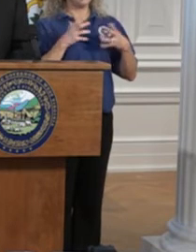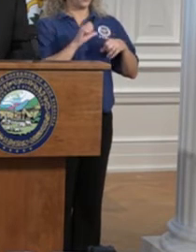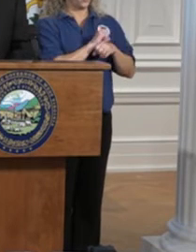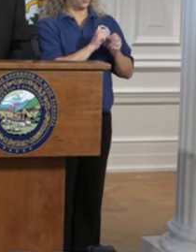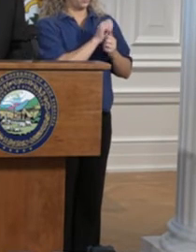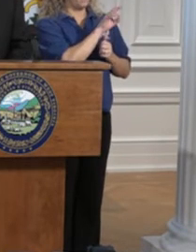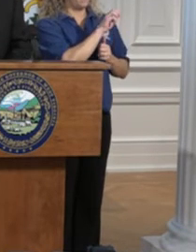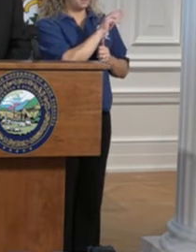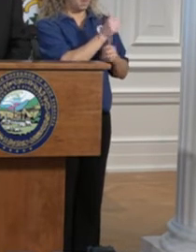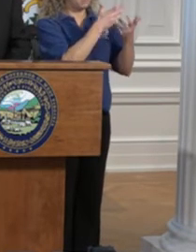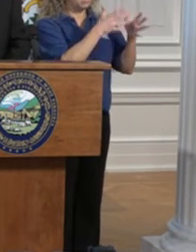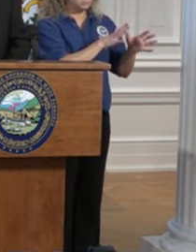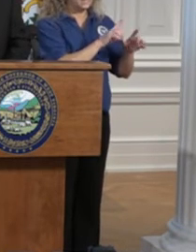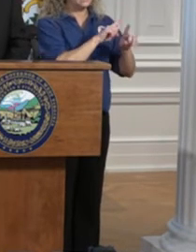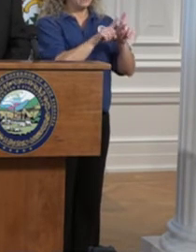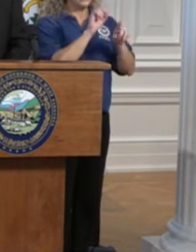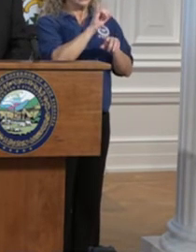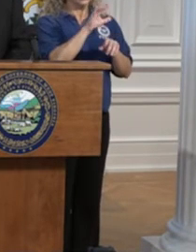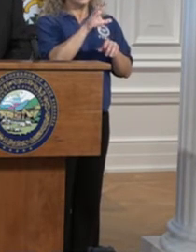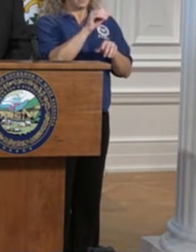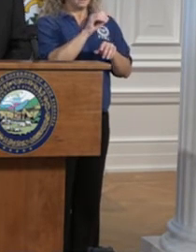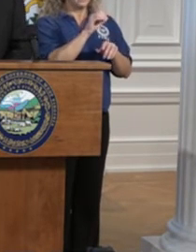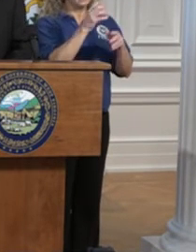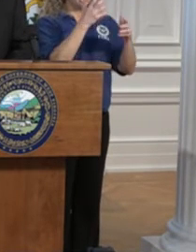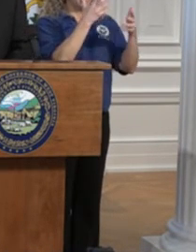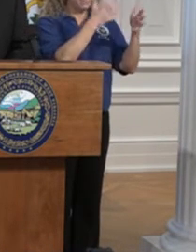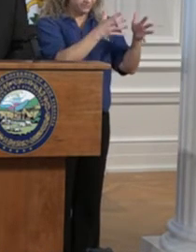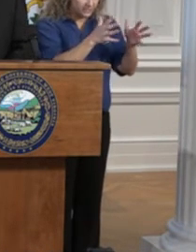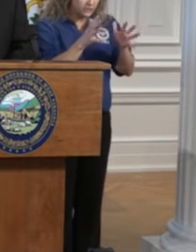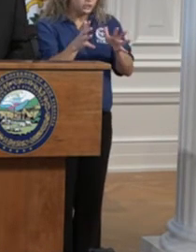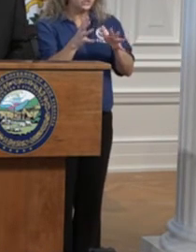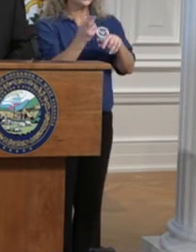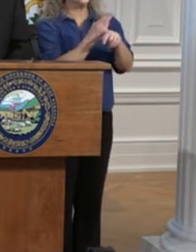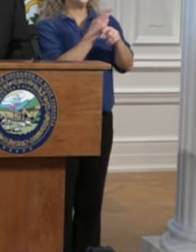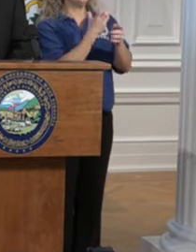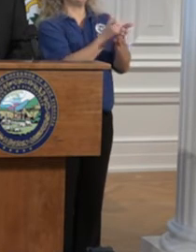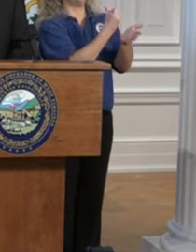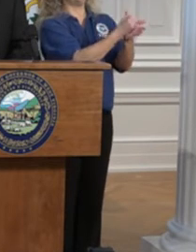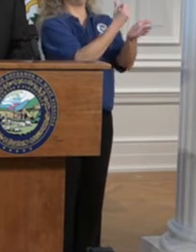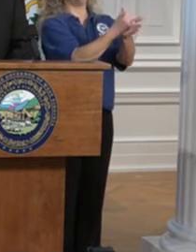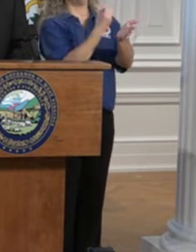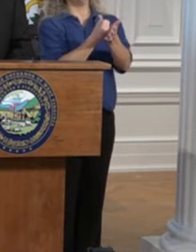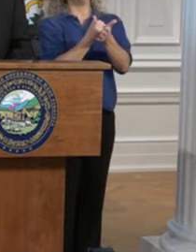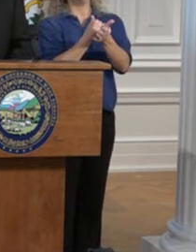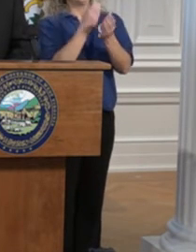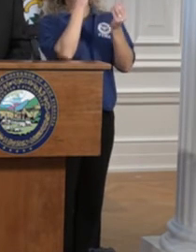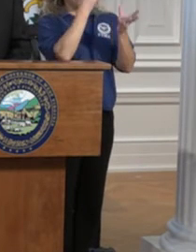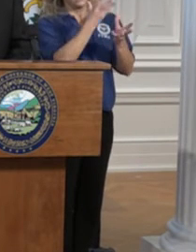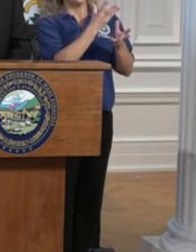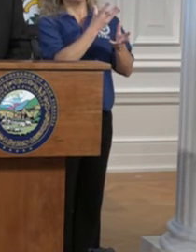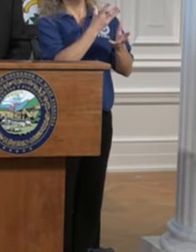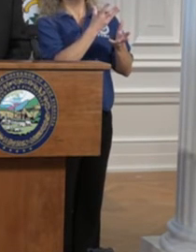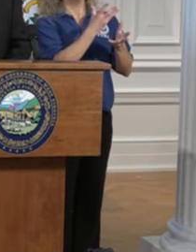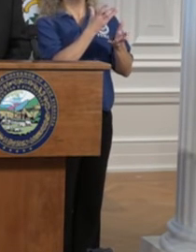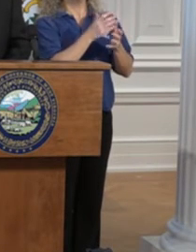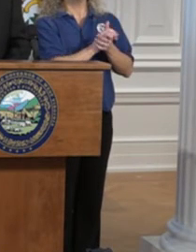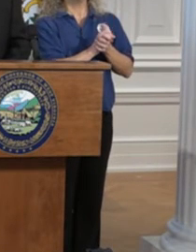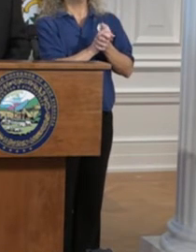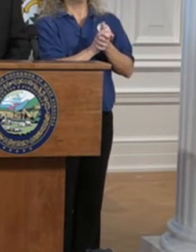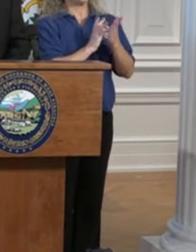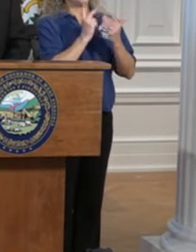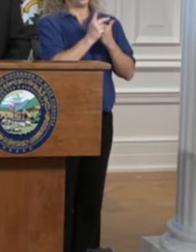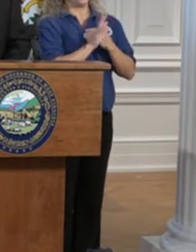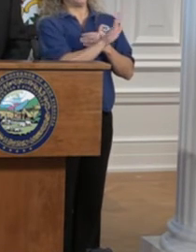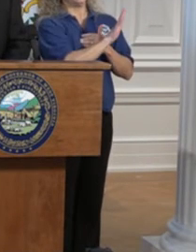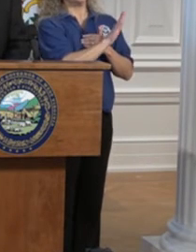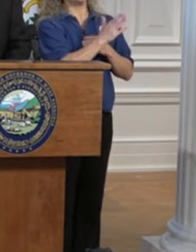FEMA and different insurance groups to make sure that they are utilizing all of the information and the programs